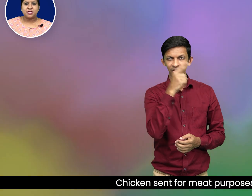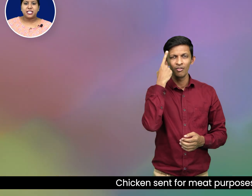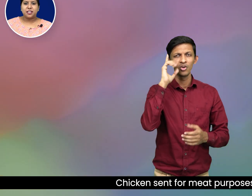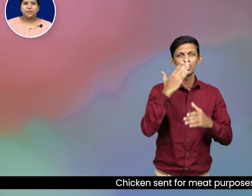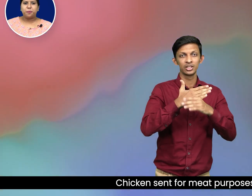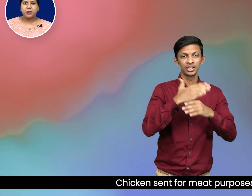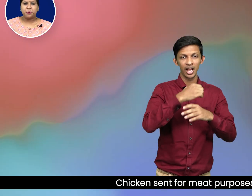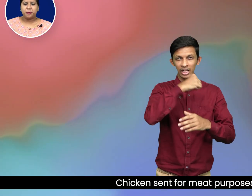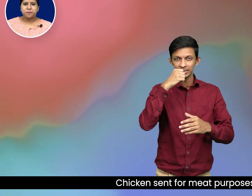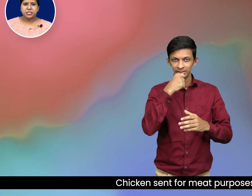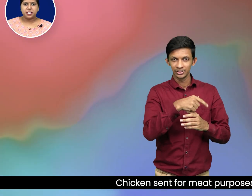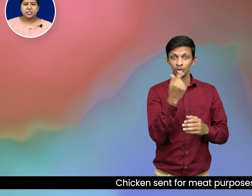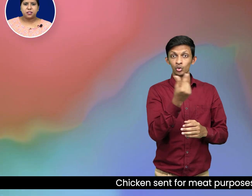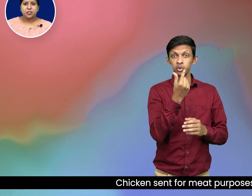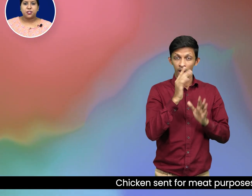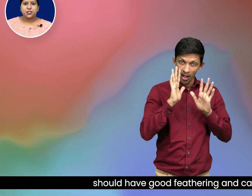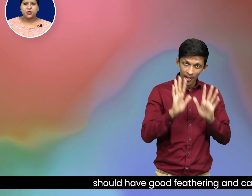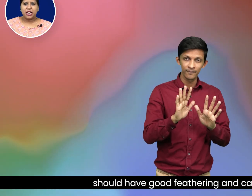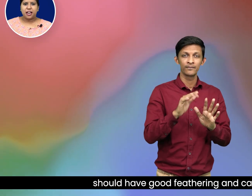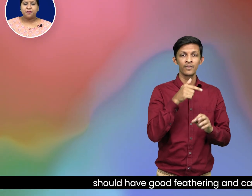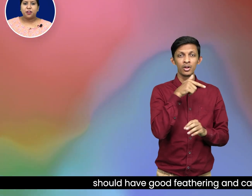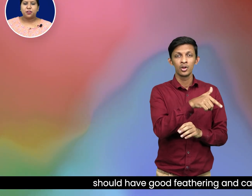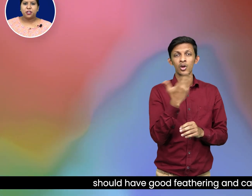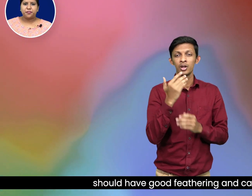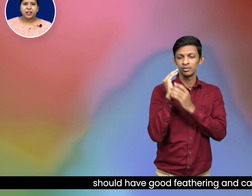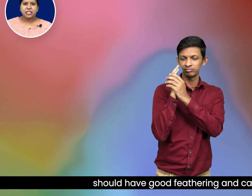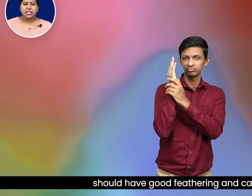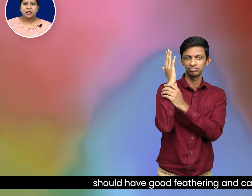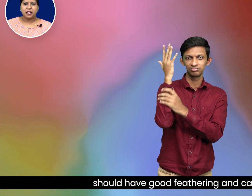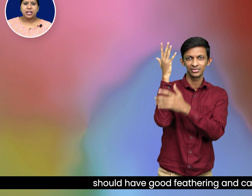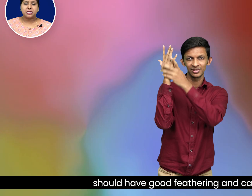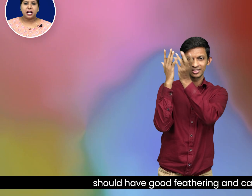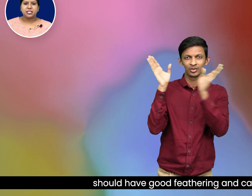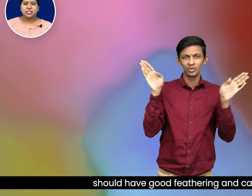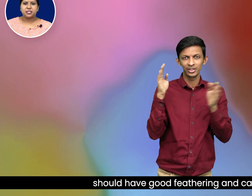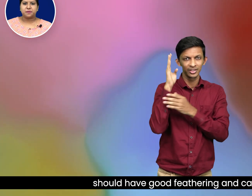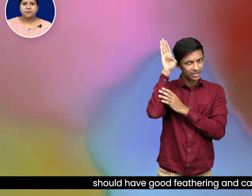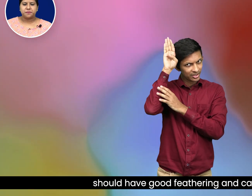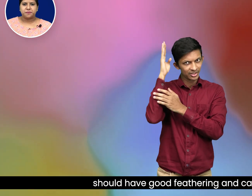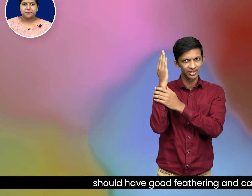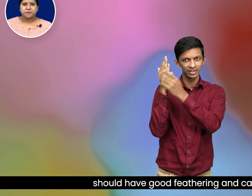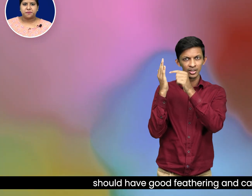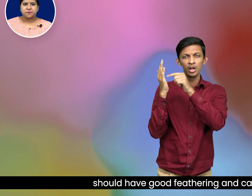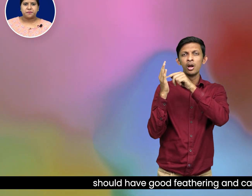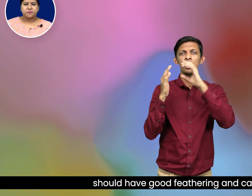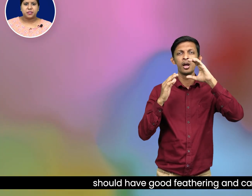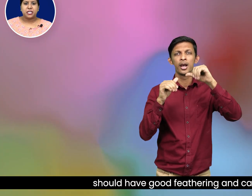Chicken sent for meat purposes should have good feathering and carcass.